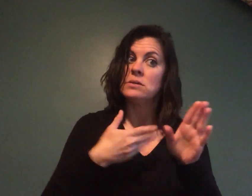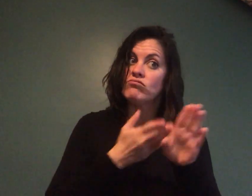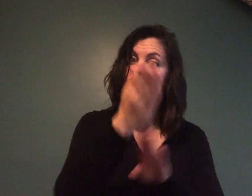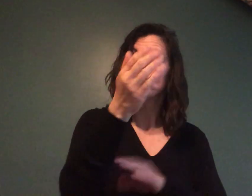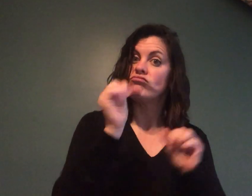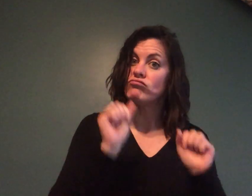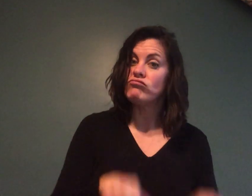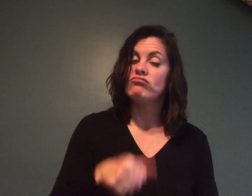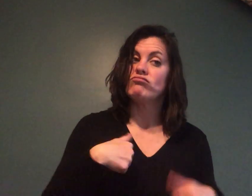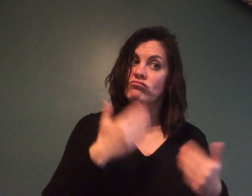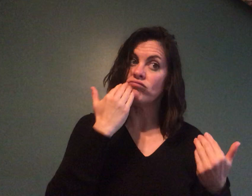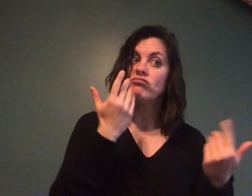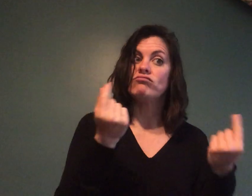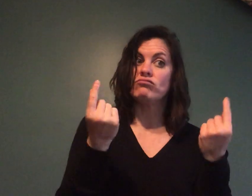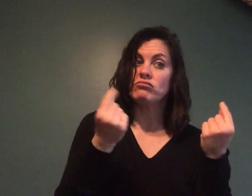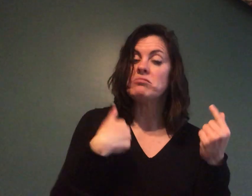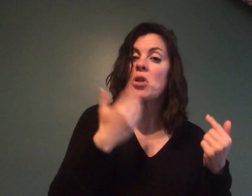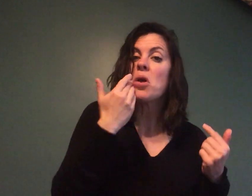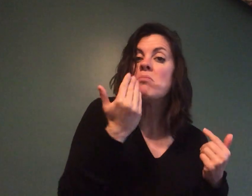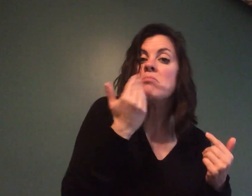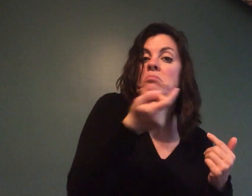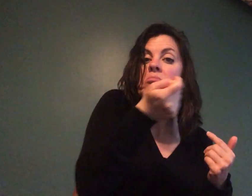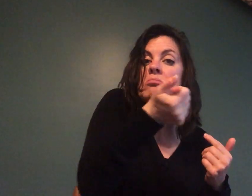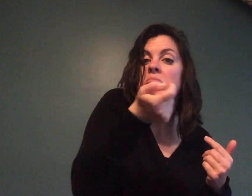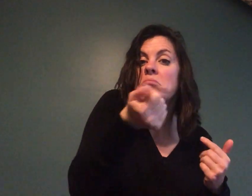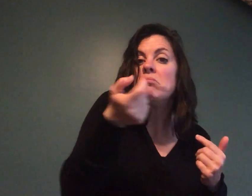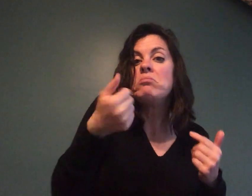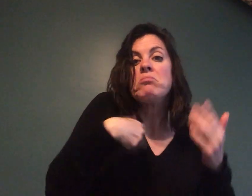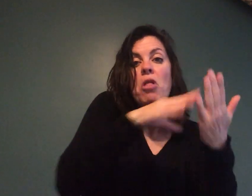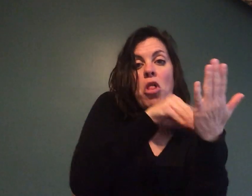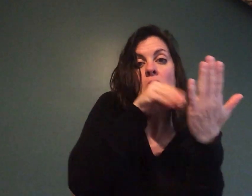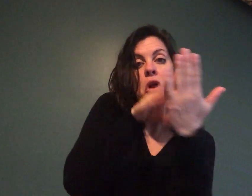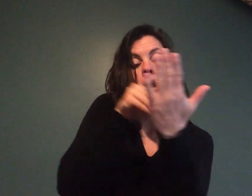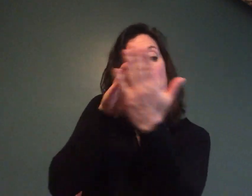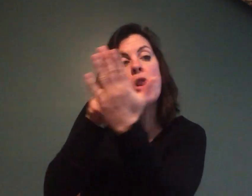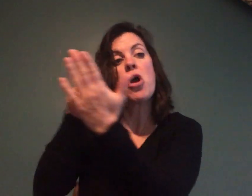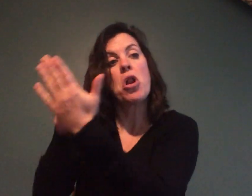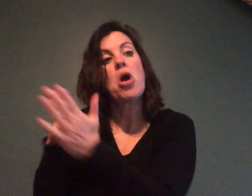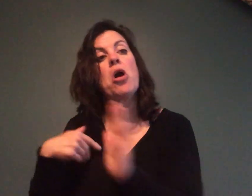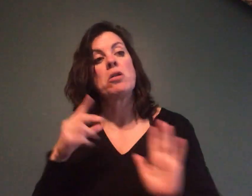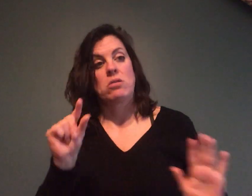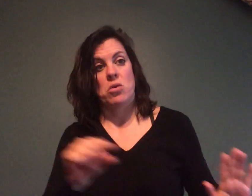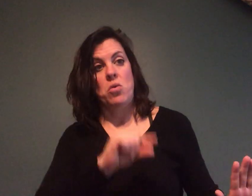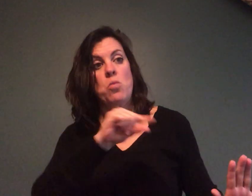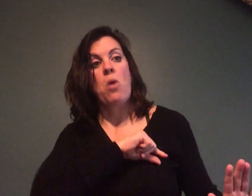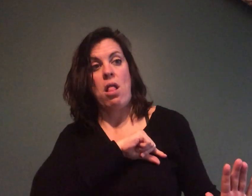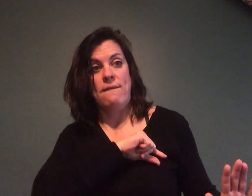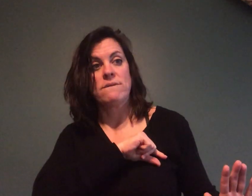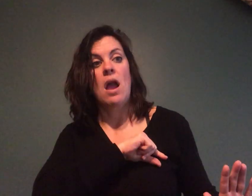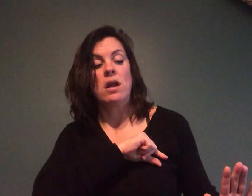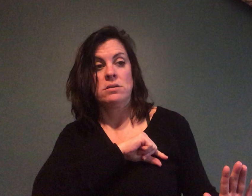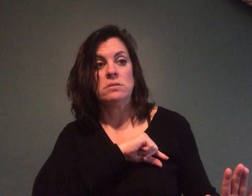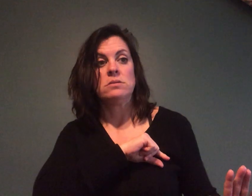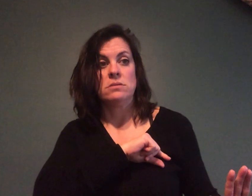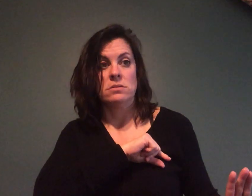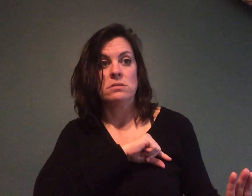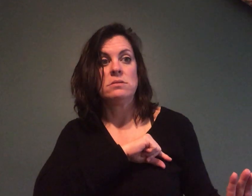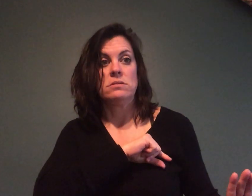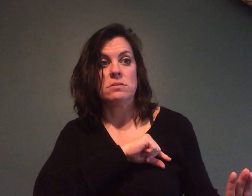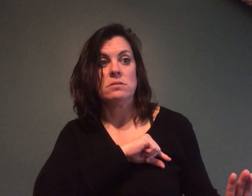a qualified person would most likely be a electrician, all right? So you would turn that over to him or her